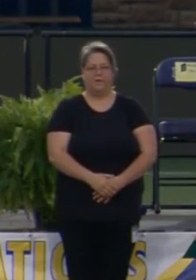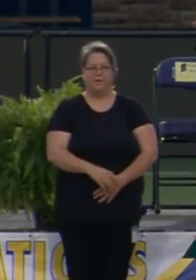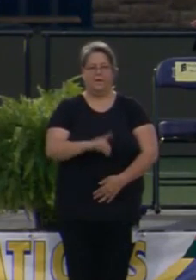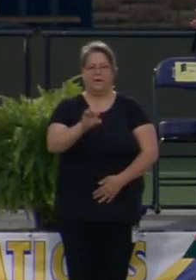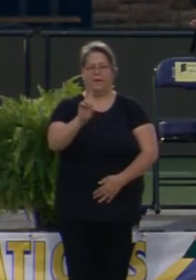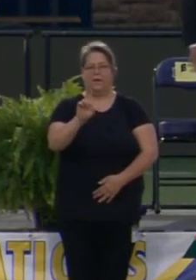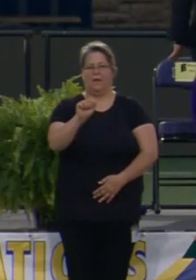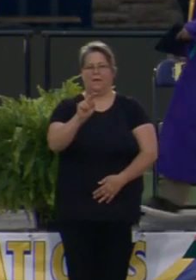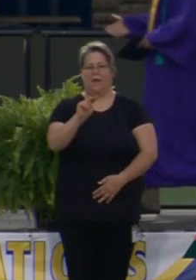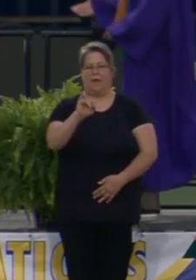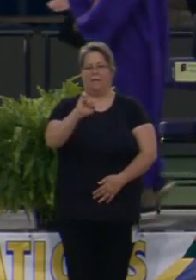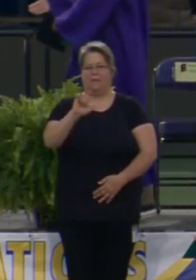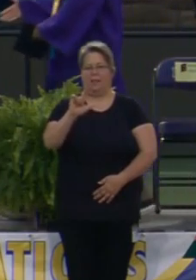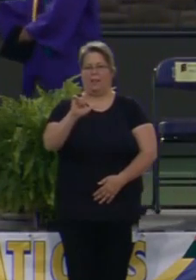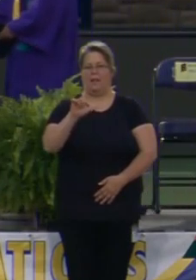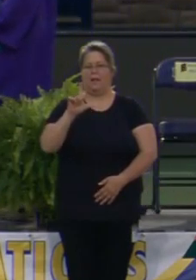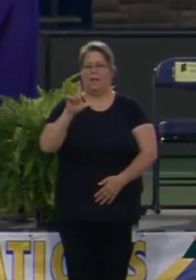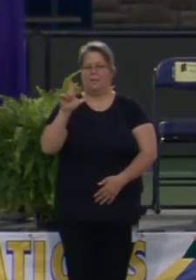Daniel Lee.